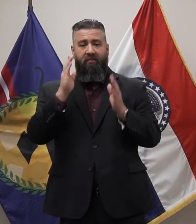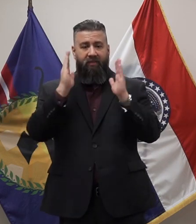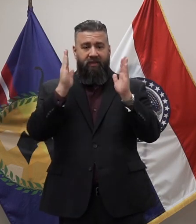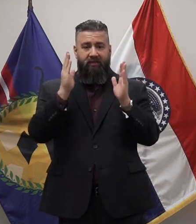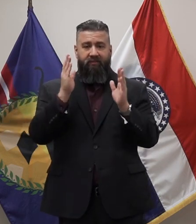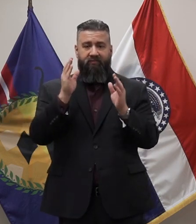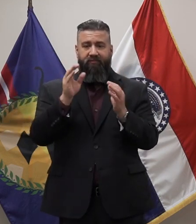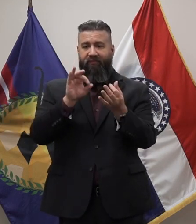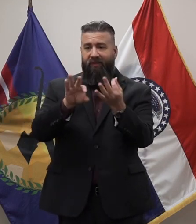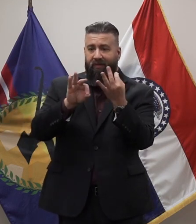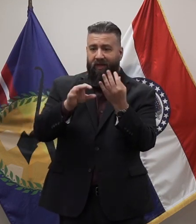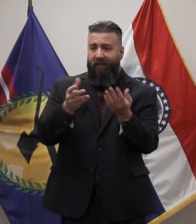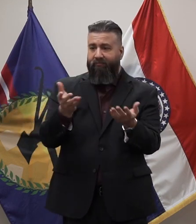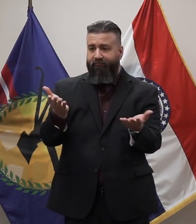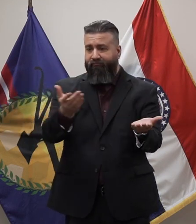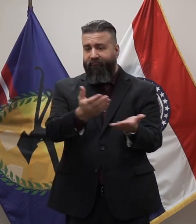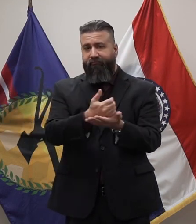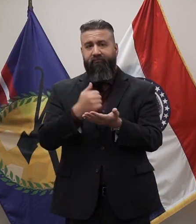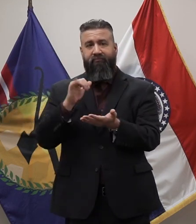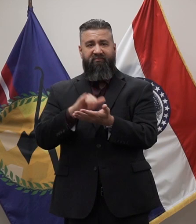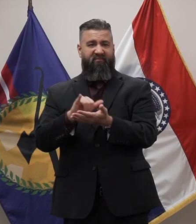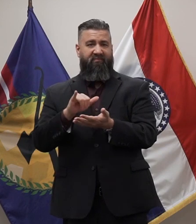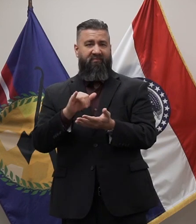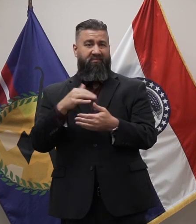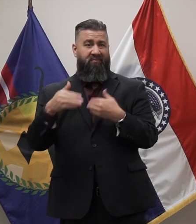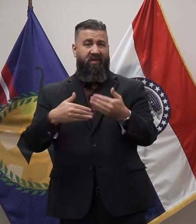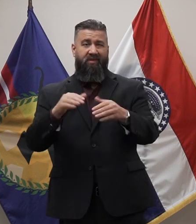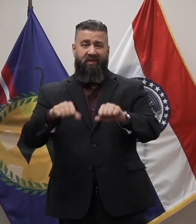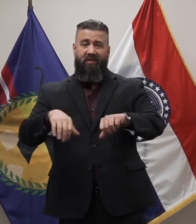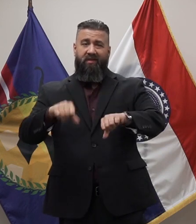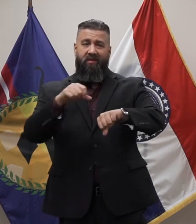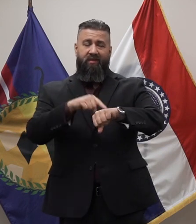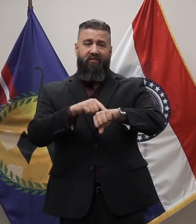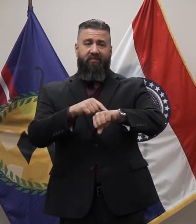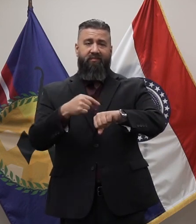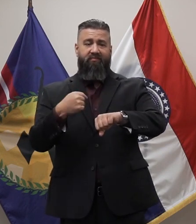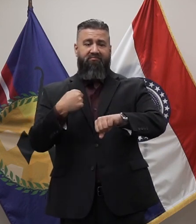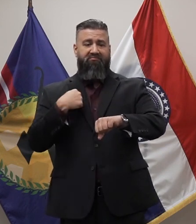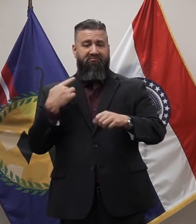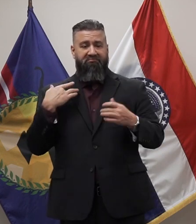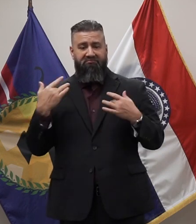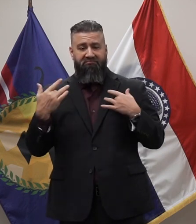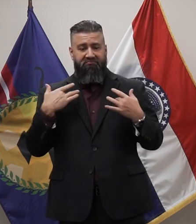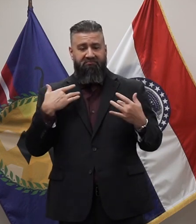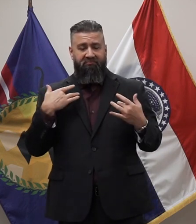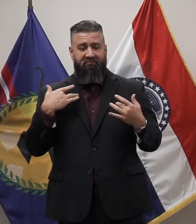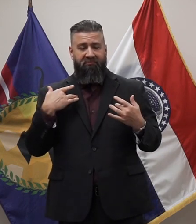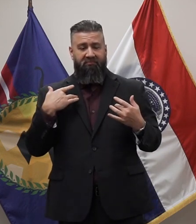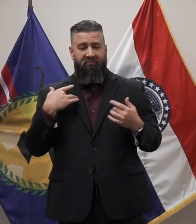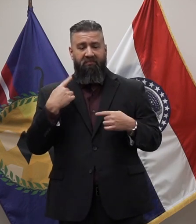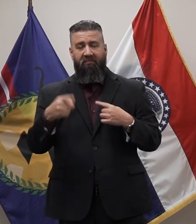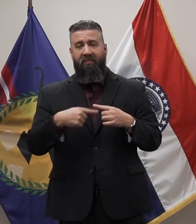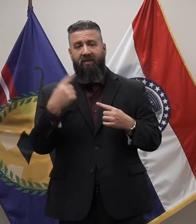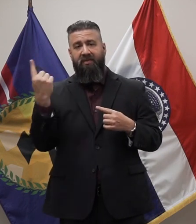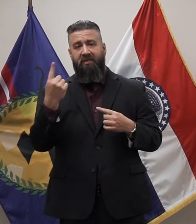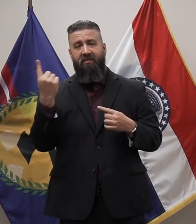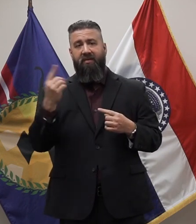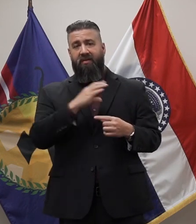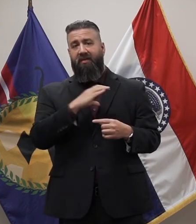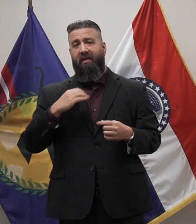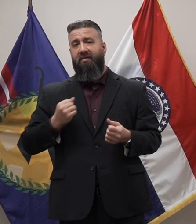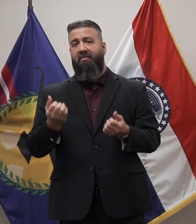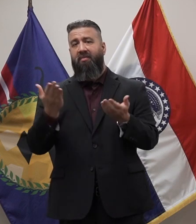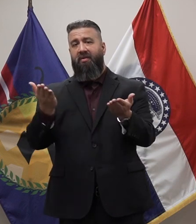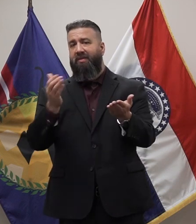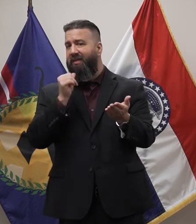stakeholders, and that process could take some time. But I would be concerned about something that's proposed by the council that